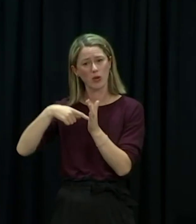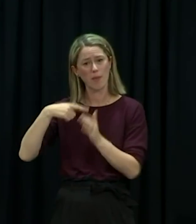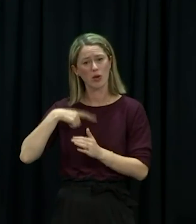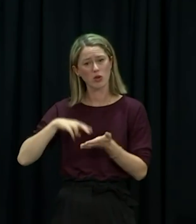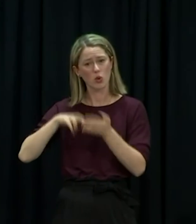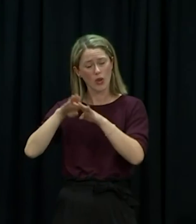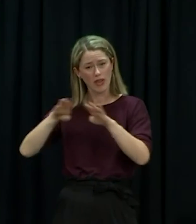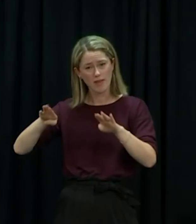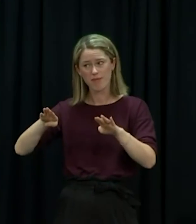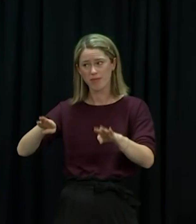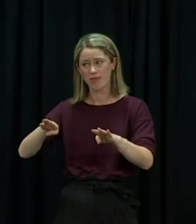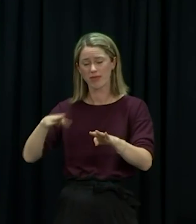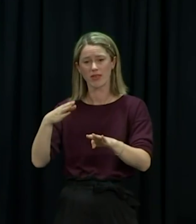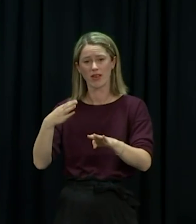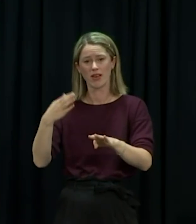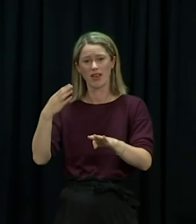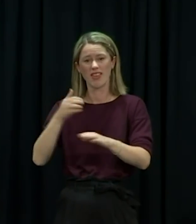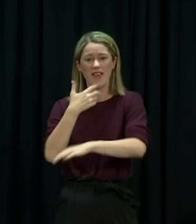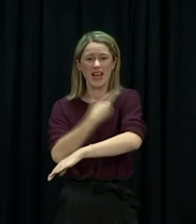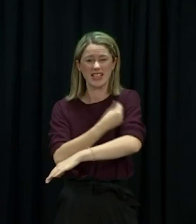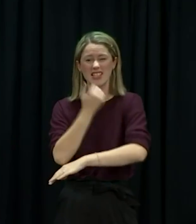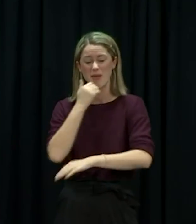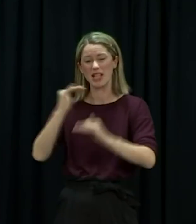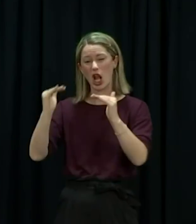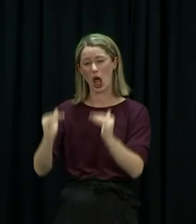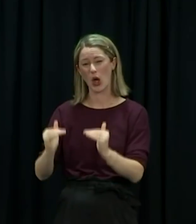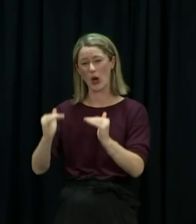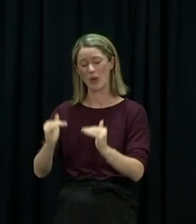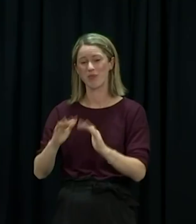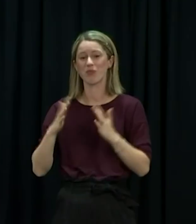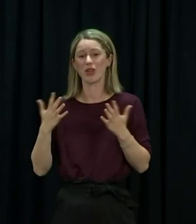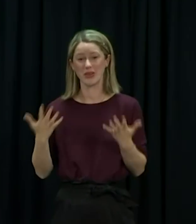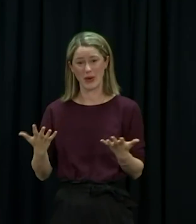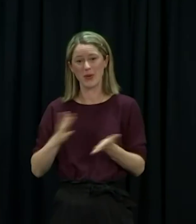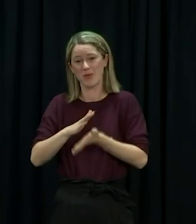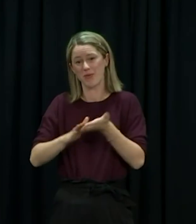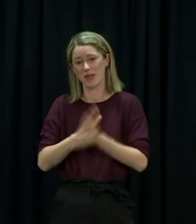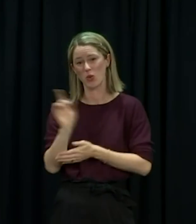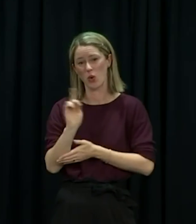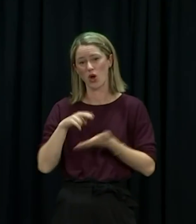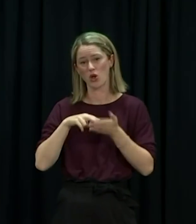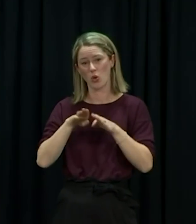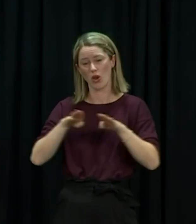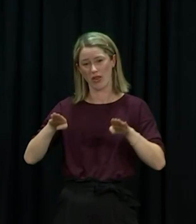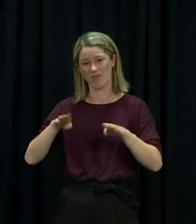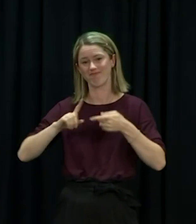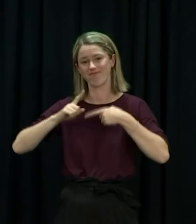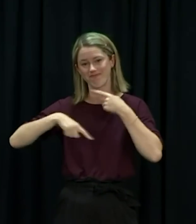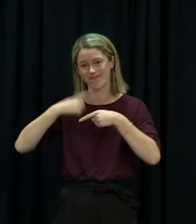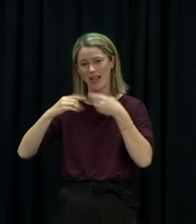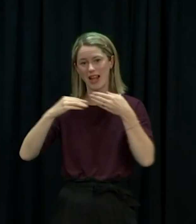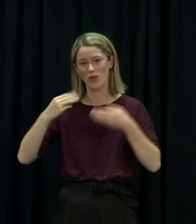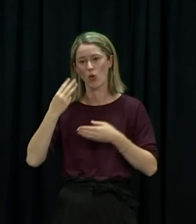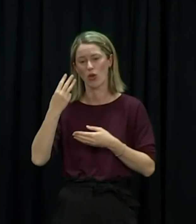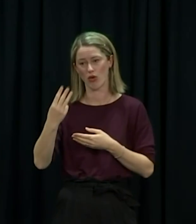in Northland we do currently have lower vaccination rates. So on that basis, Northland will also stay at Alert Level